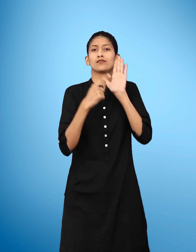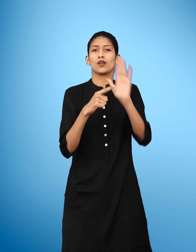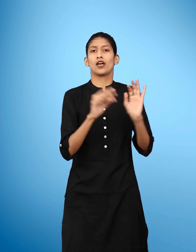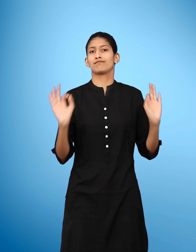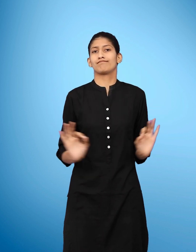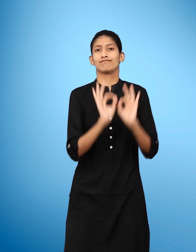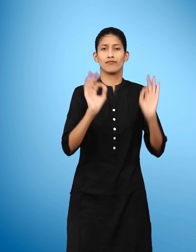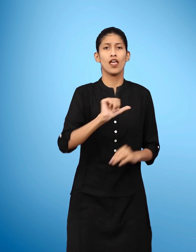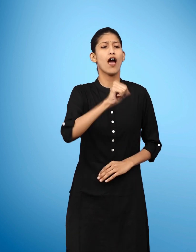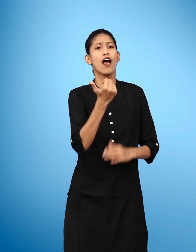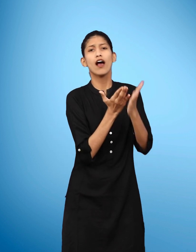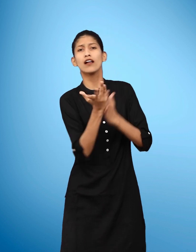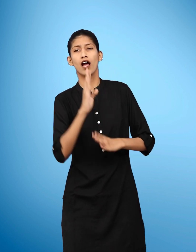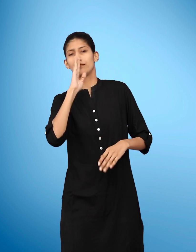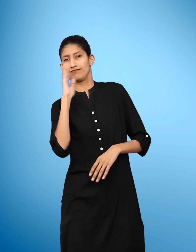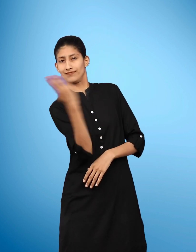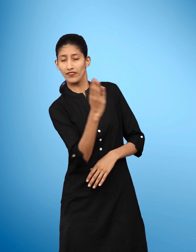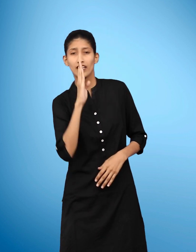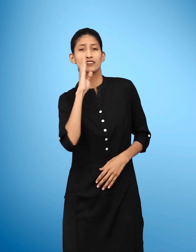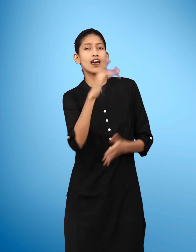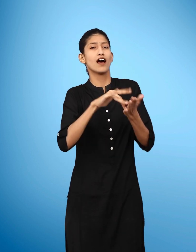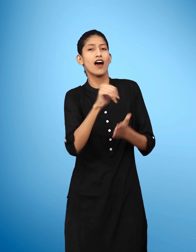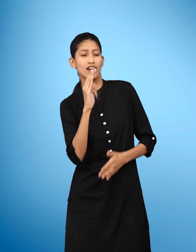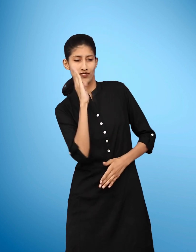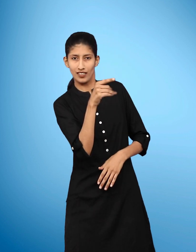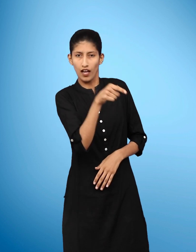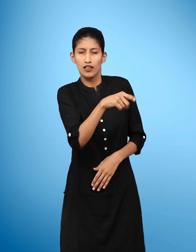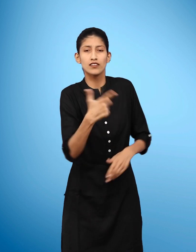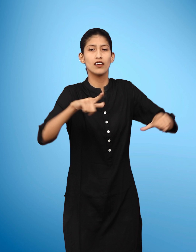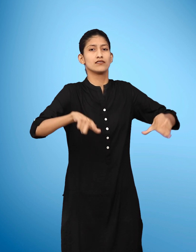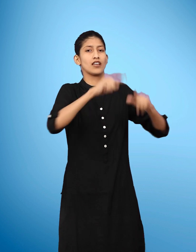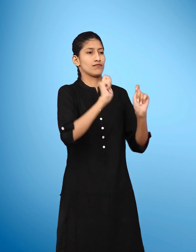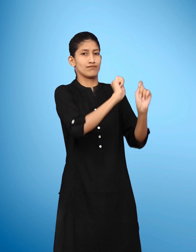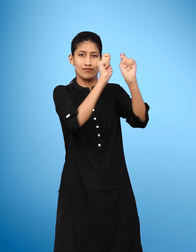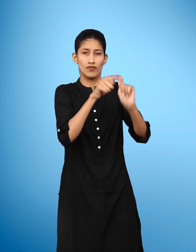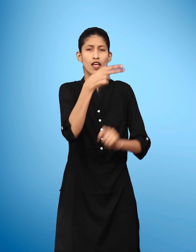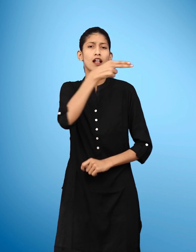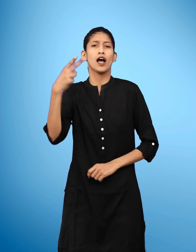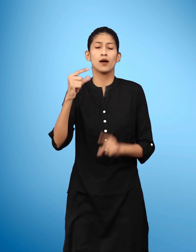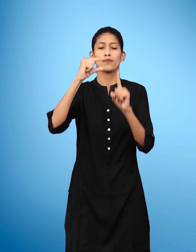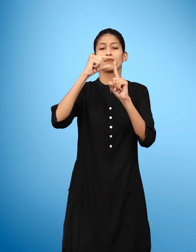For instance, his attainment of enlightenment was shown by sculptors of the peepal